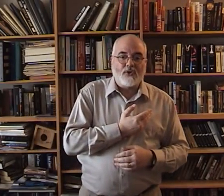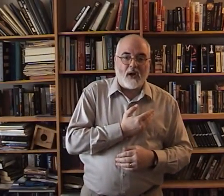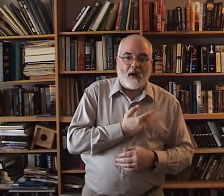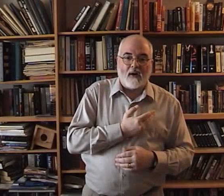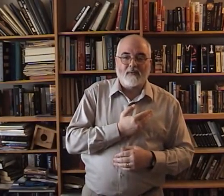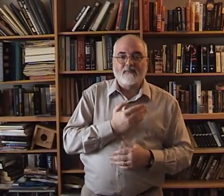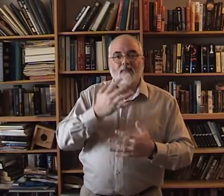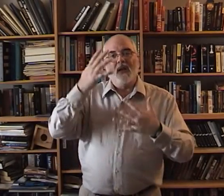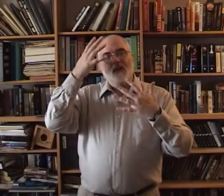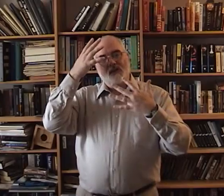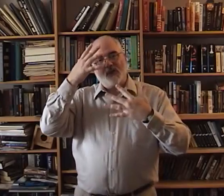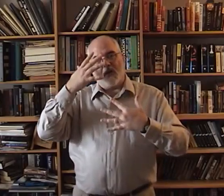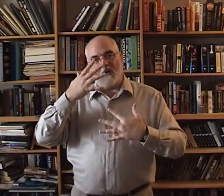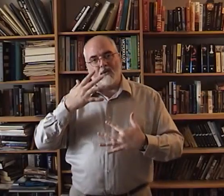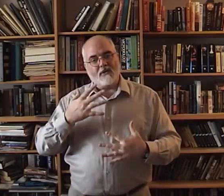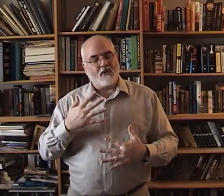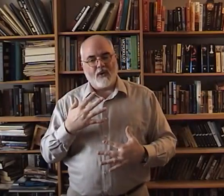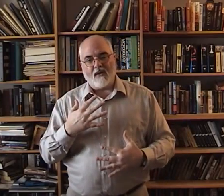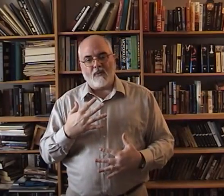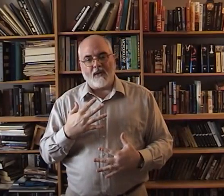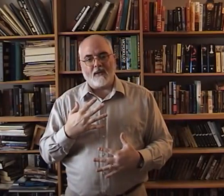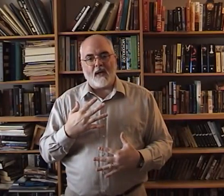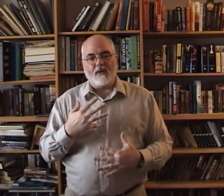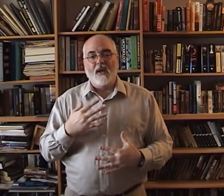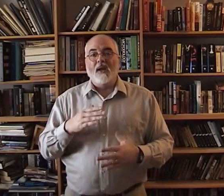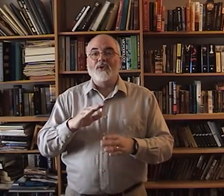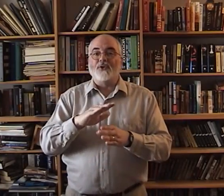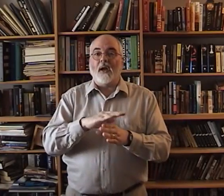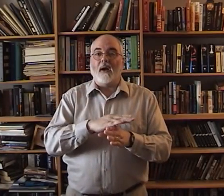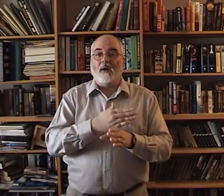share. Sorrows, griefs, we've done that one. Share.